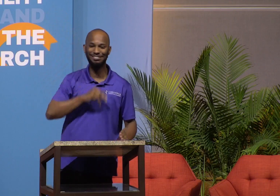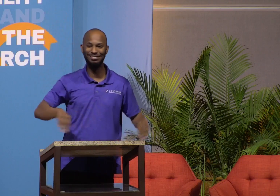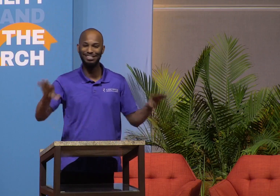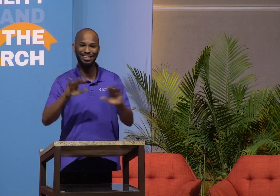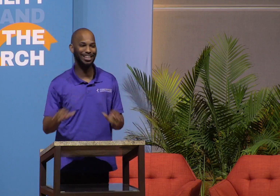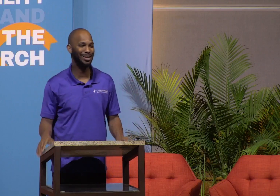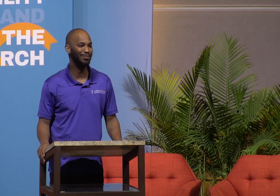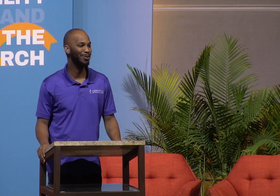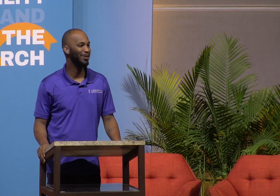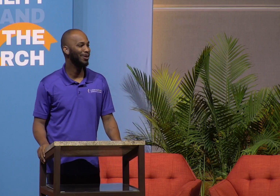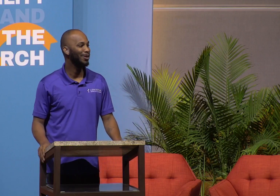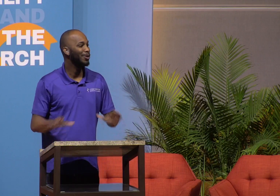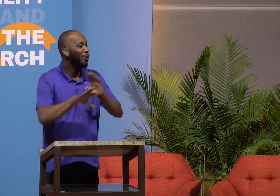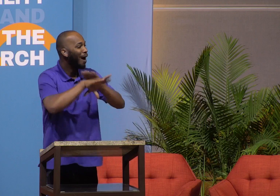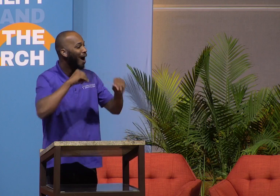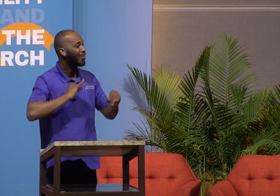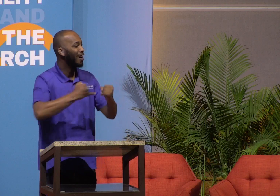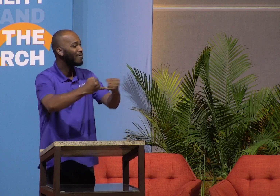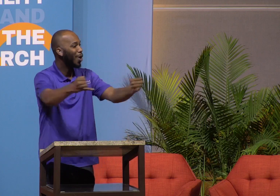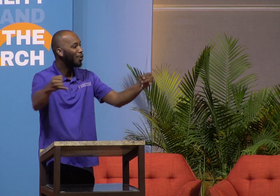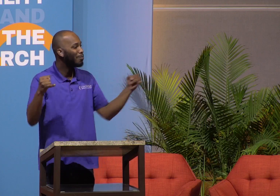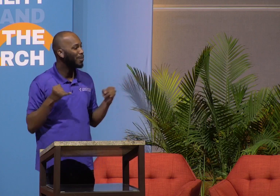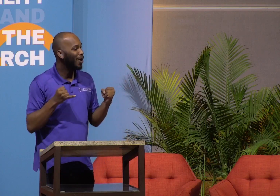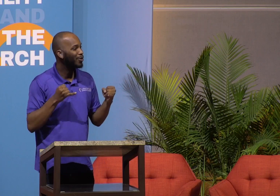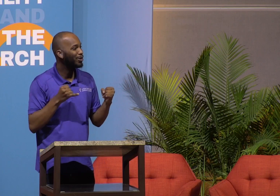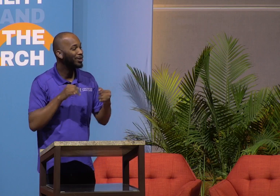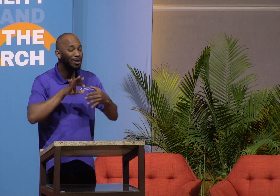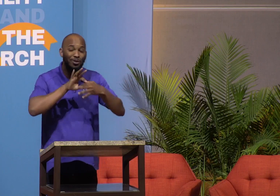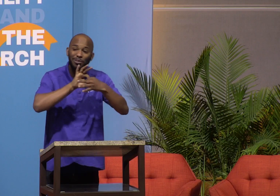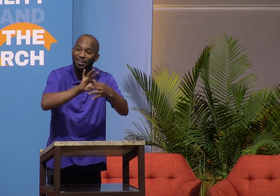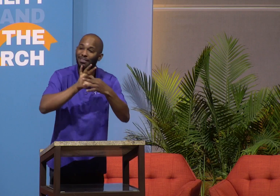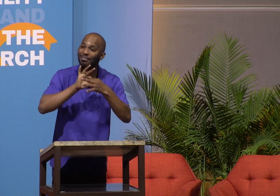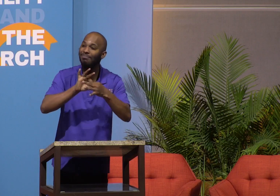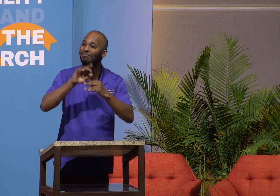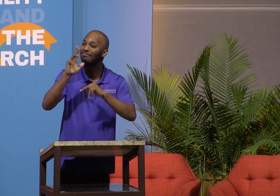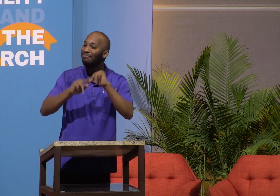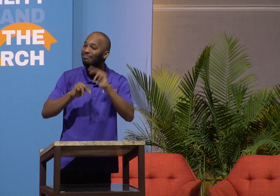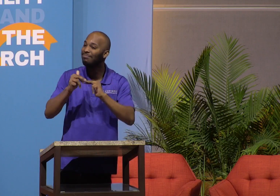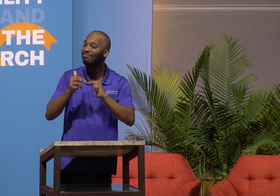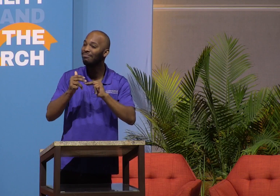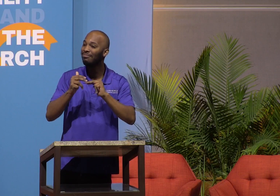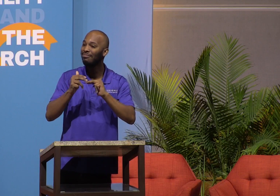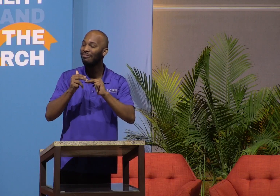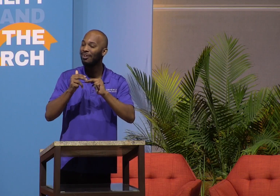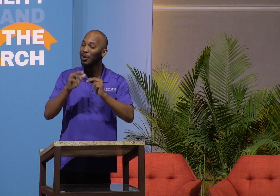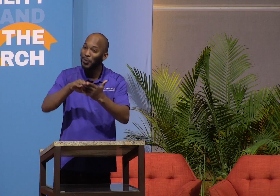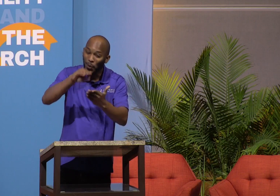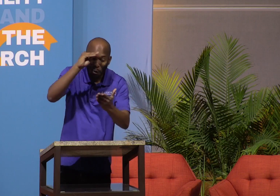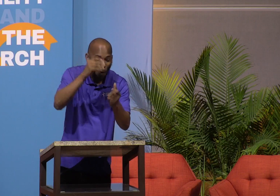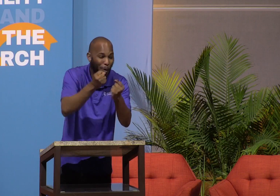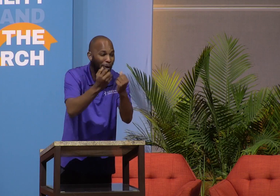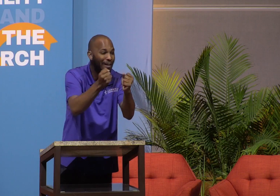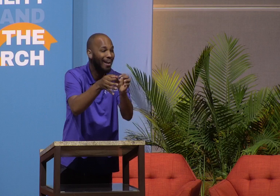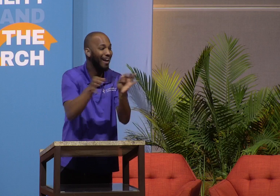be uncomfortable for the greater good of his kingdom, to look at desiring